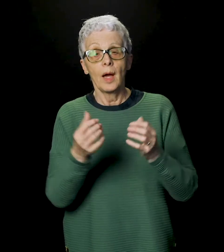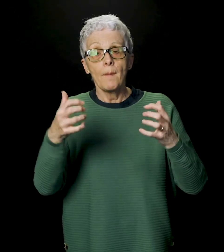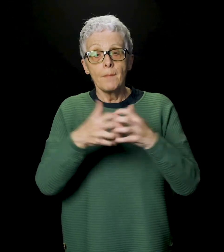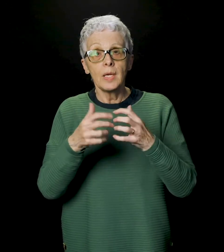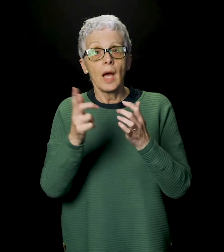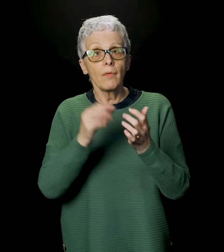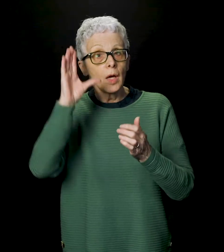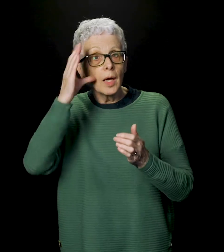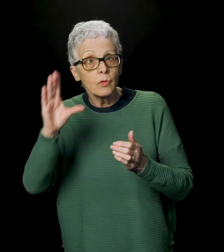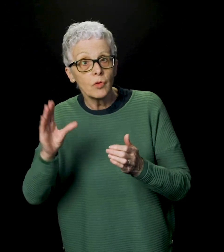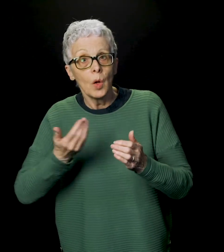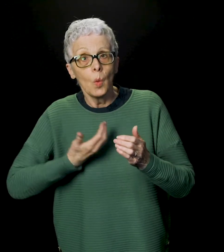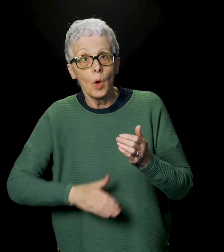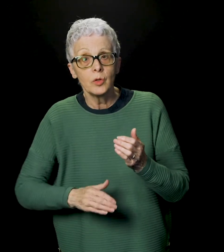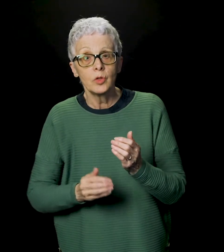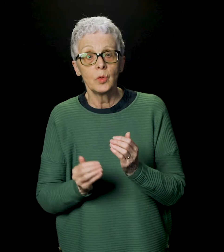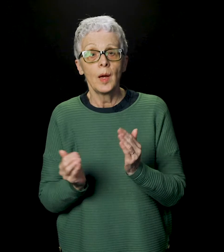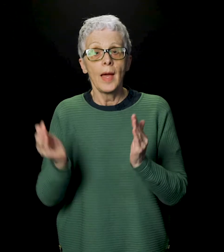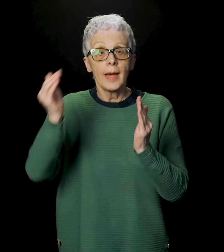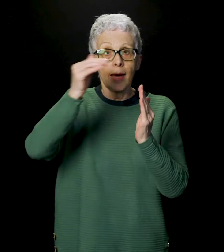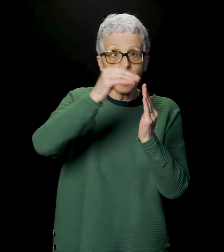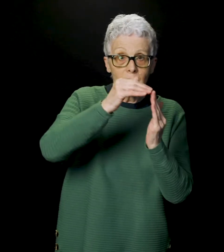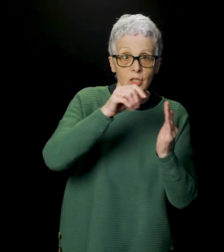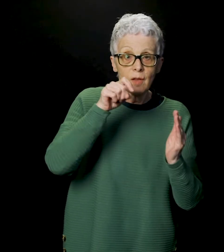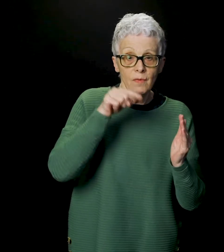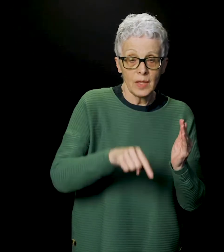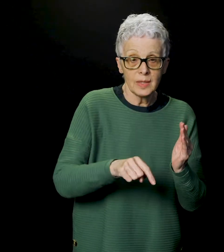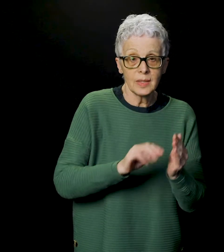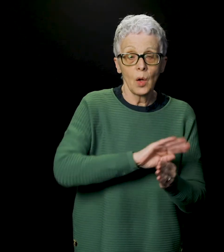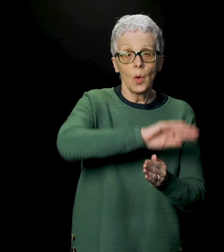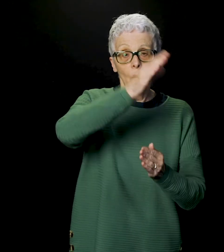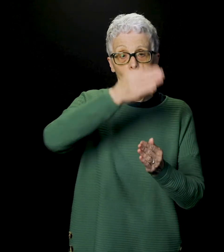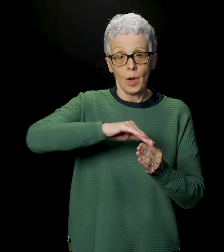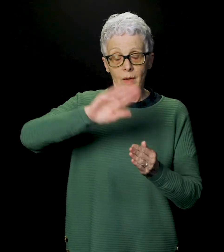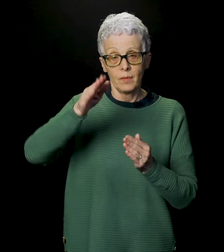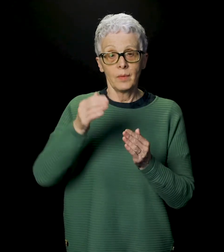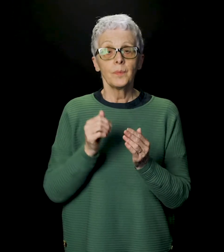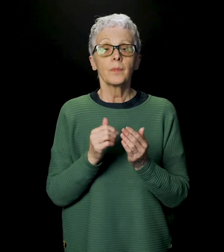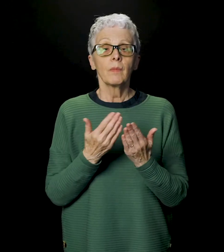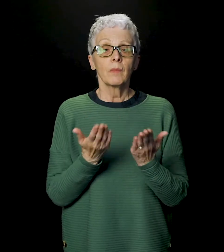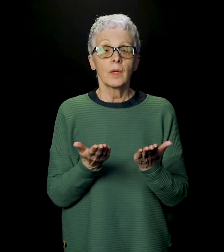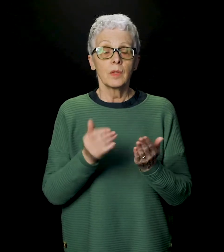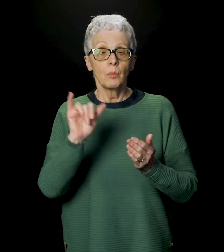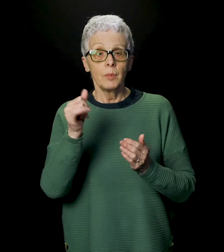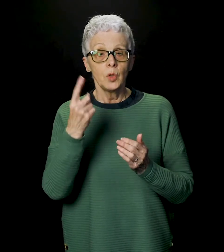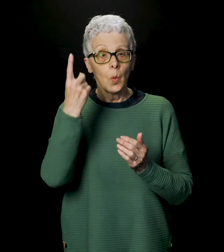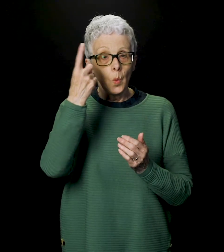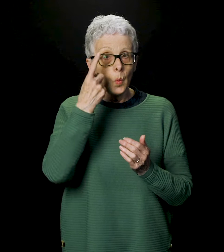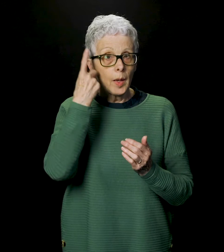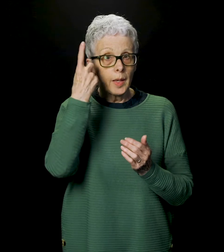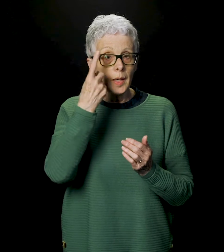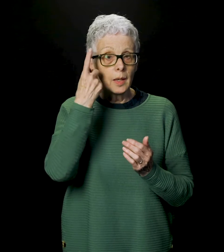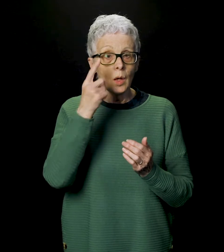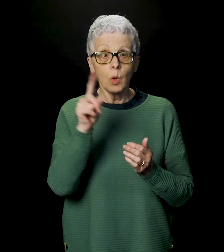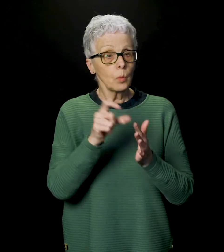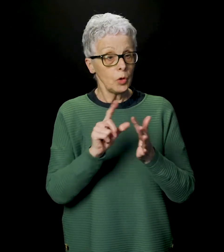wanting to catch this wave. Yeah, so as area directors of Oceania, you might be wondering,